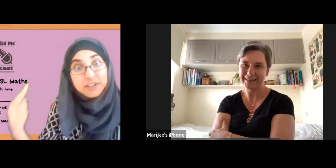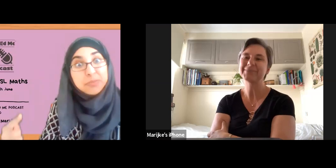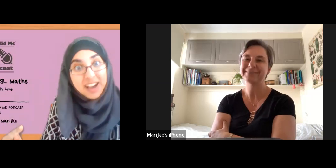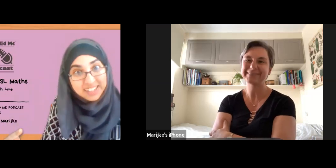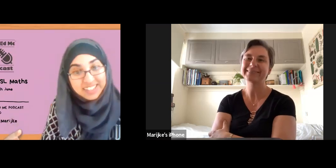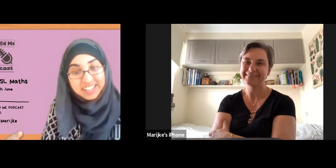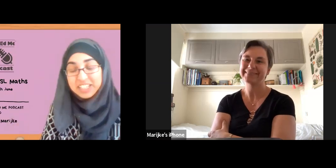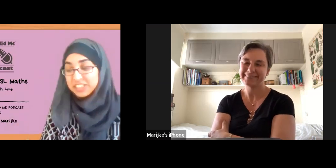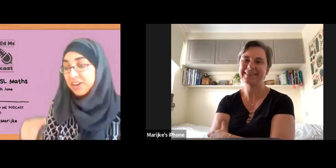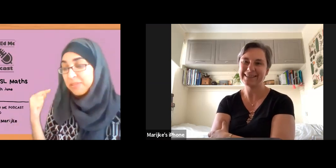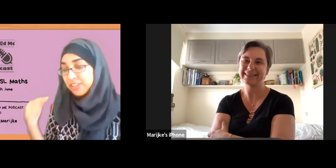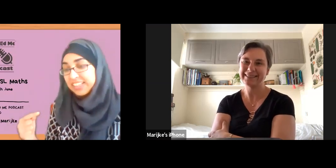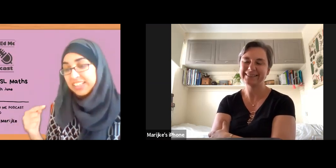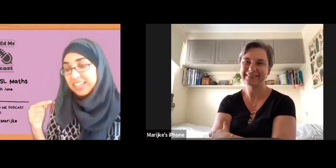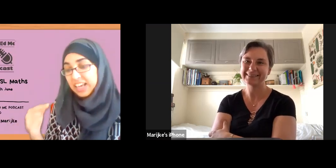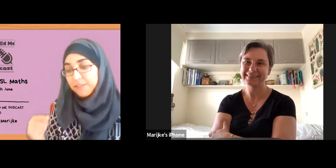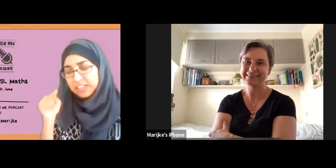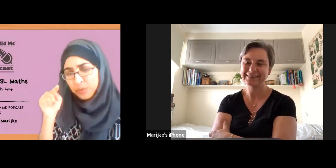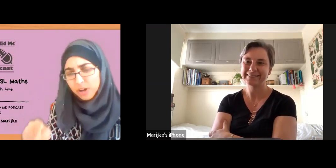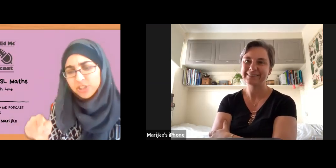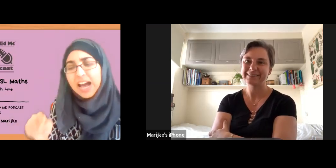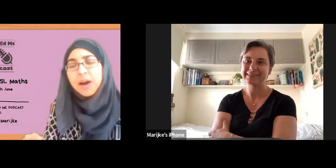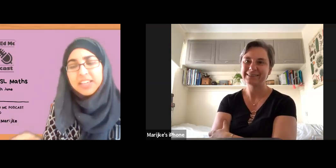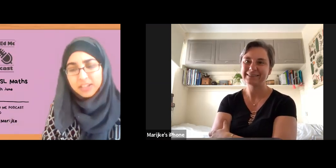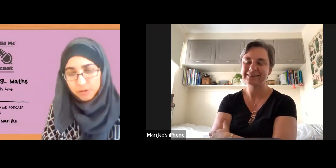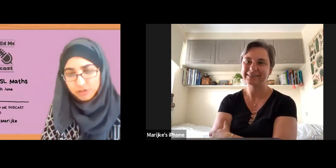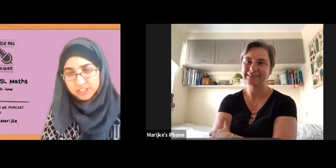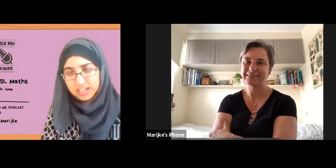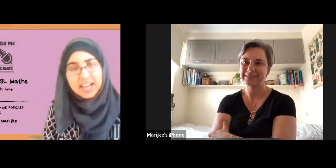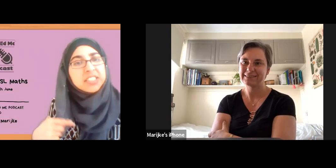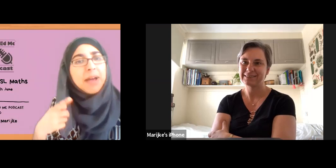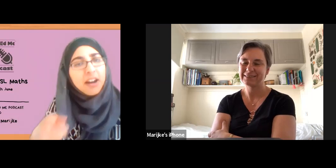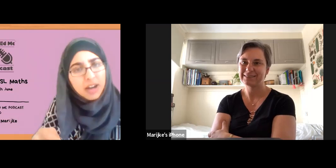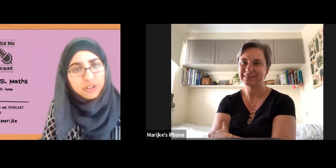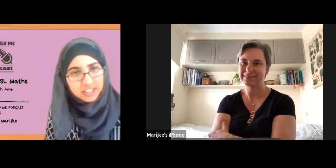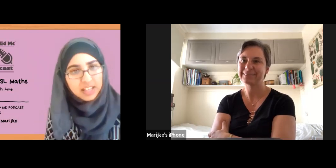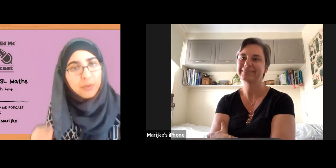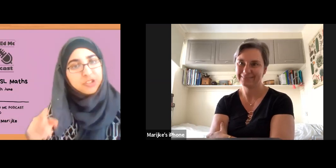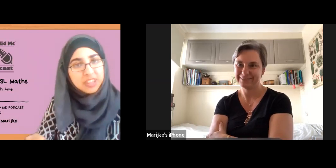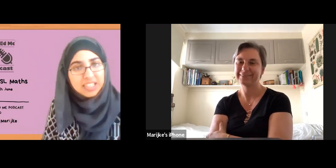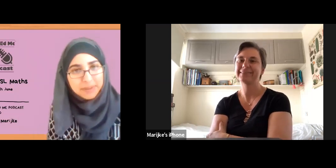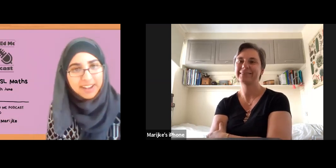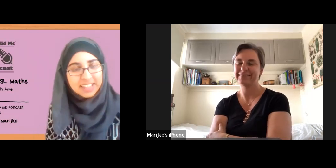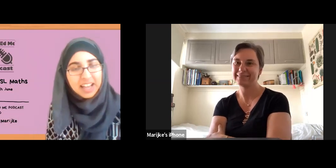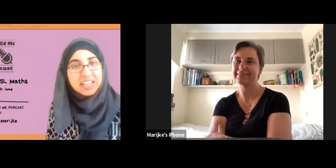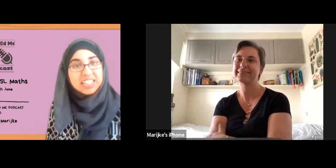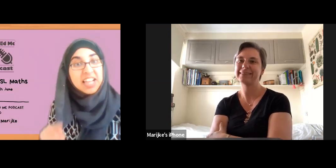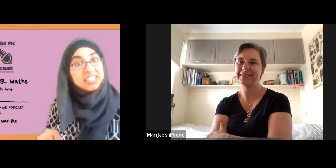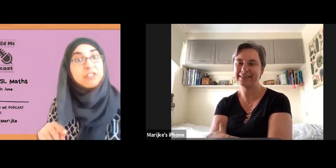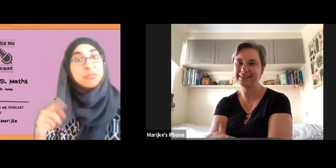goes behind it. So I'm really careful, and I watch how a kid approaches it. I ask them, how have you done that? What's your thinking behind that? Because that tells me more